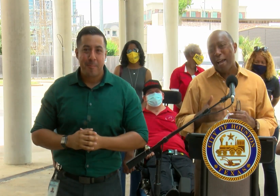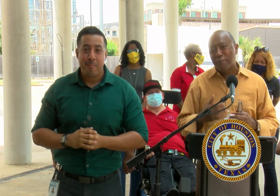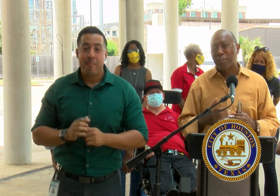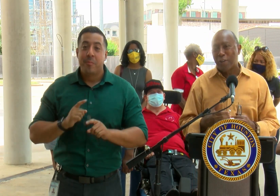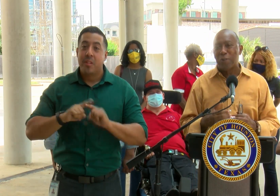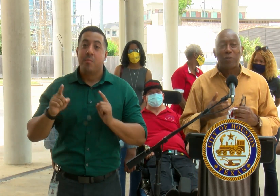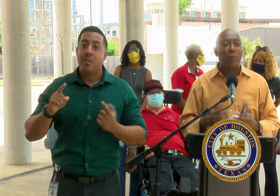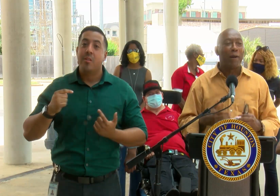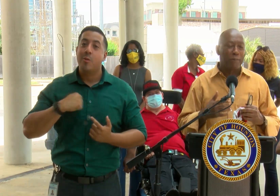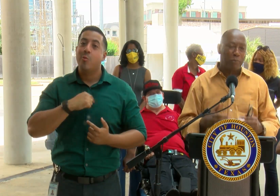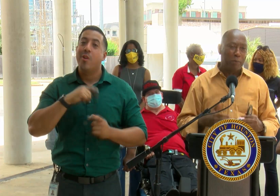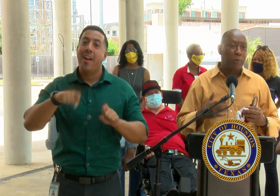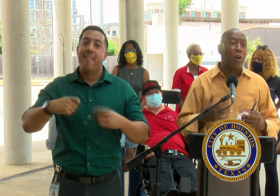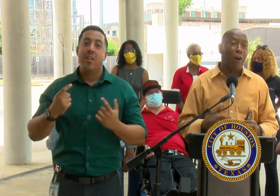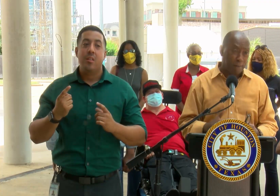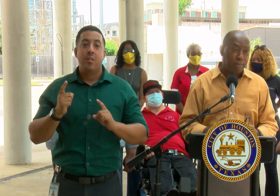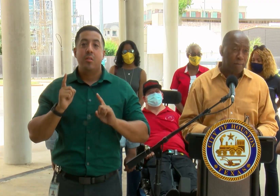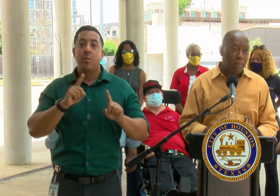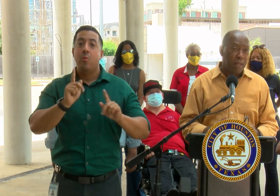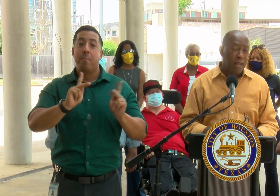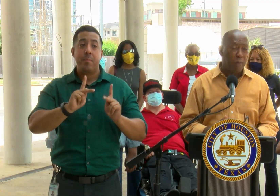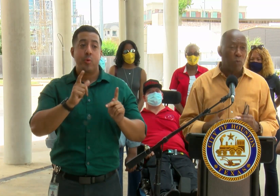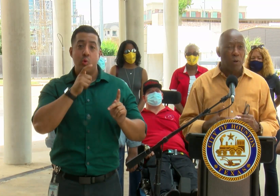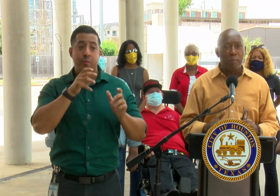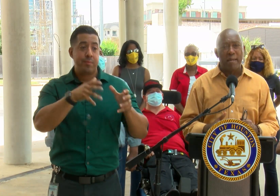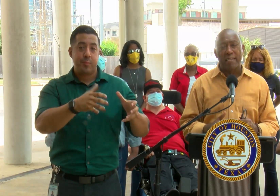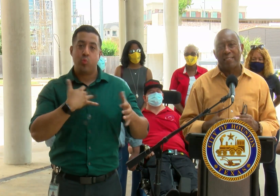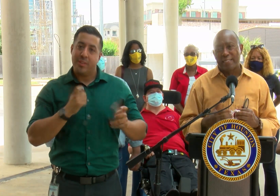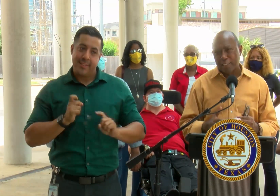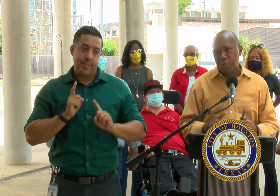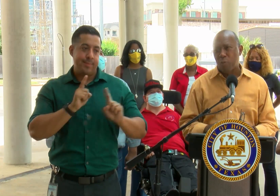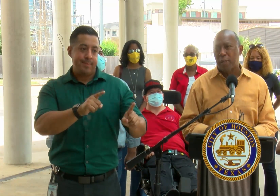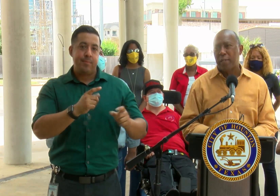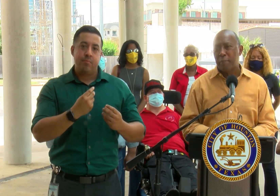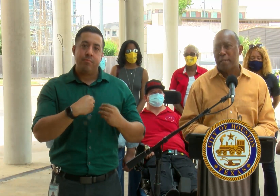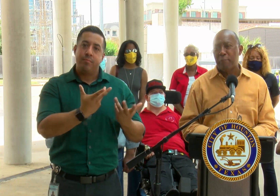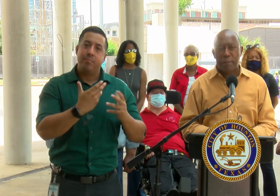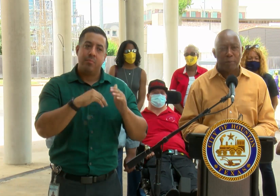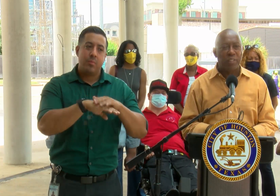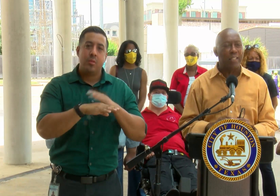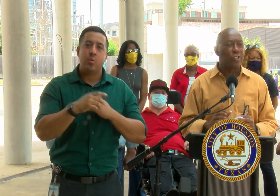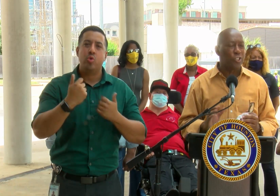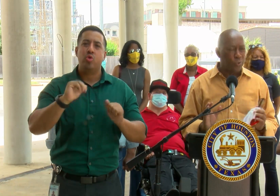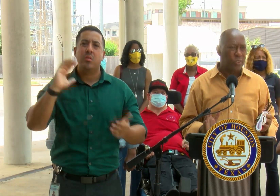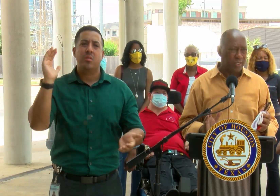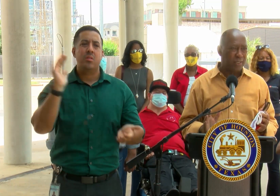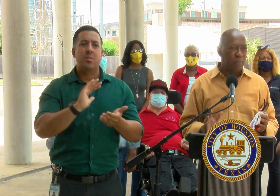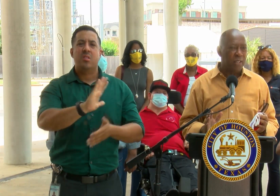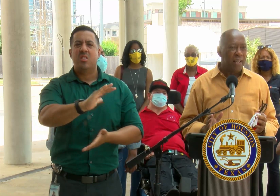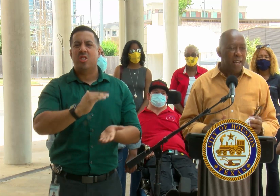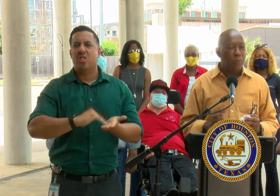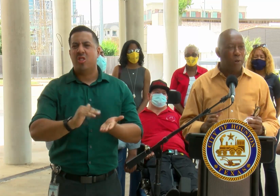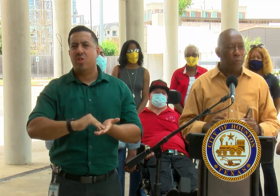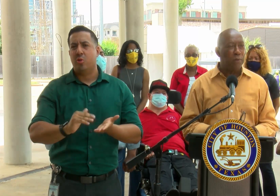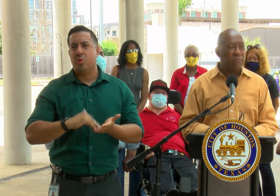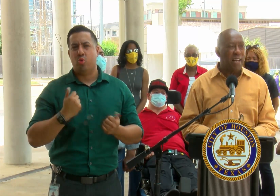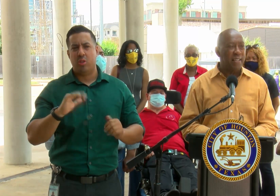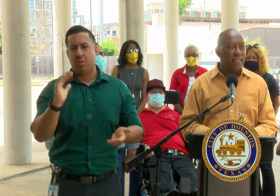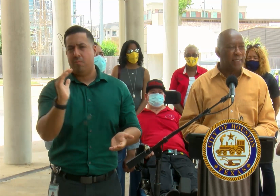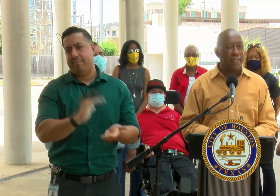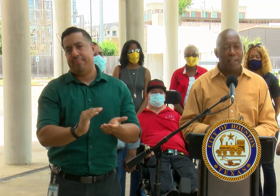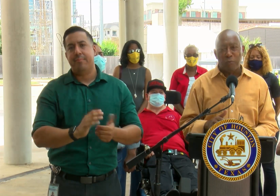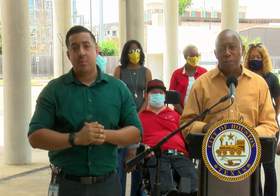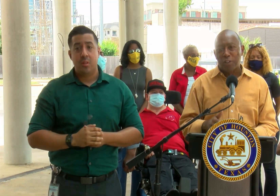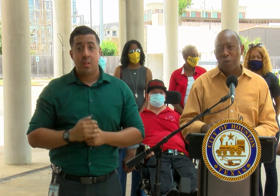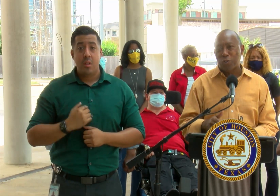But we have to go to where the people are. And we want to make it accessible. We want to eliminate people's excuses. And what we are